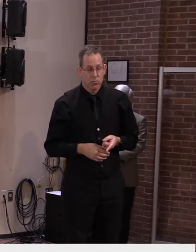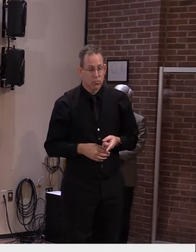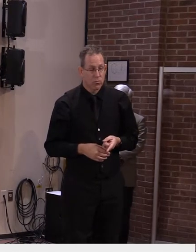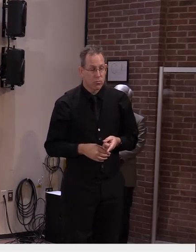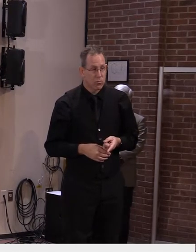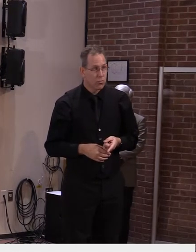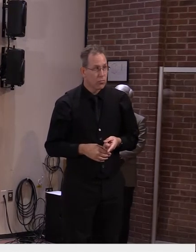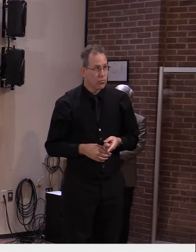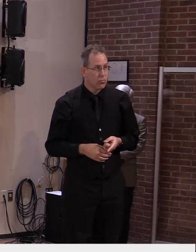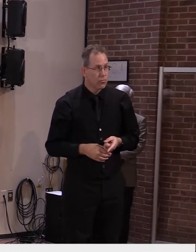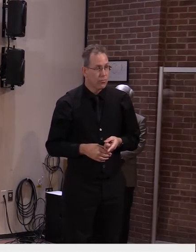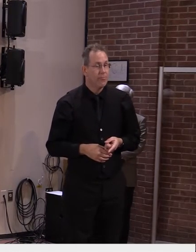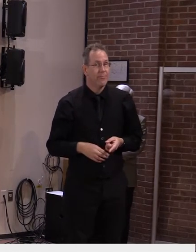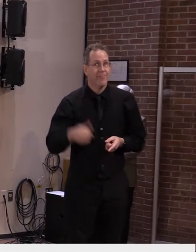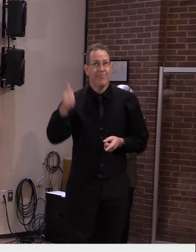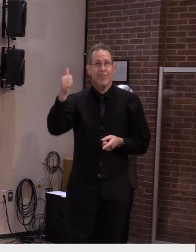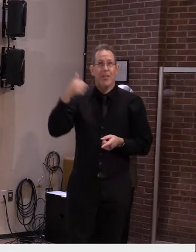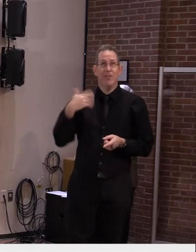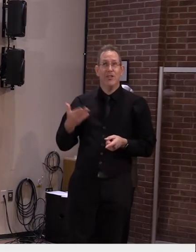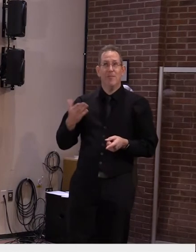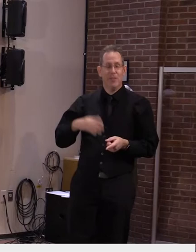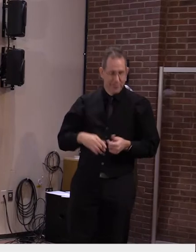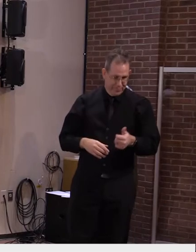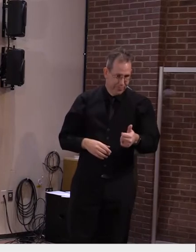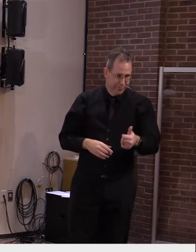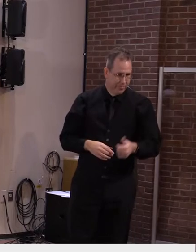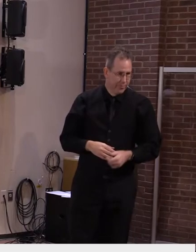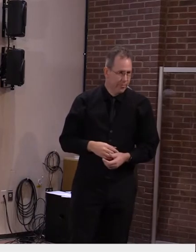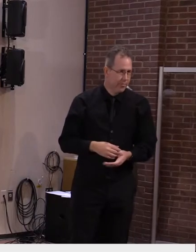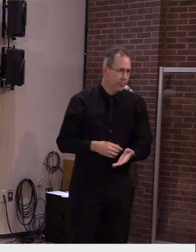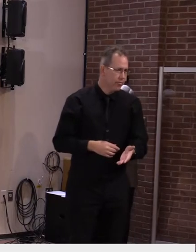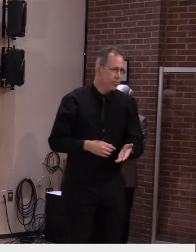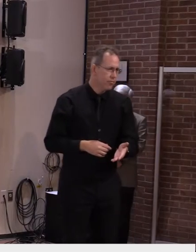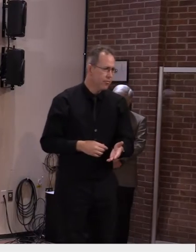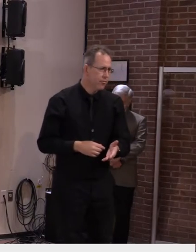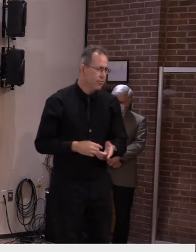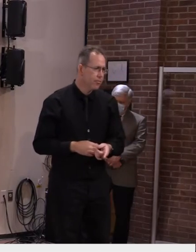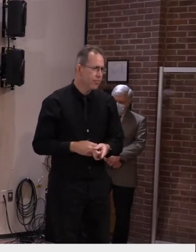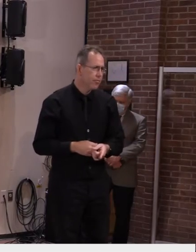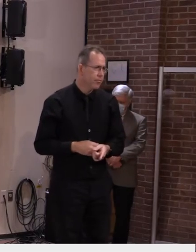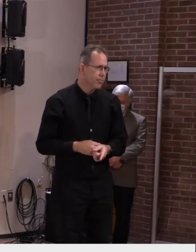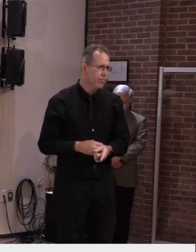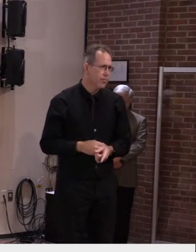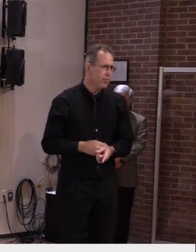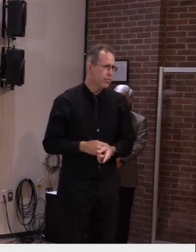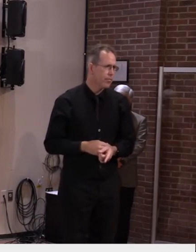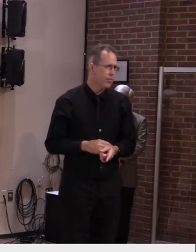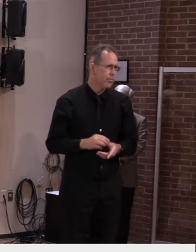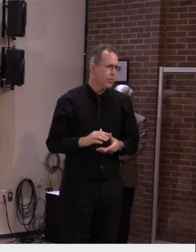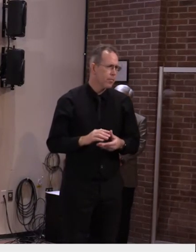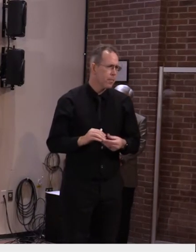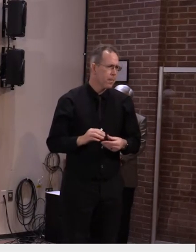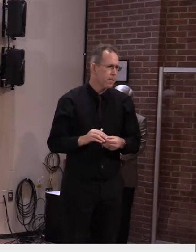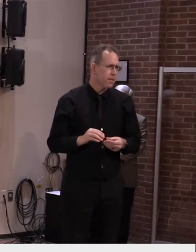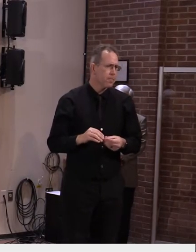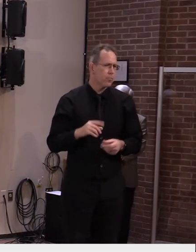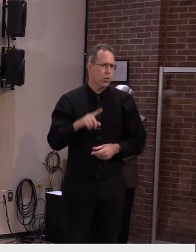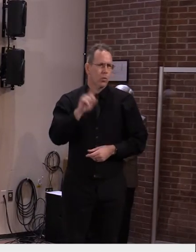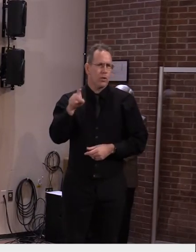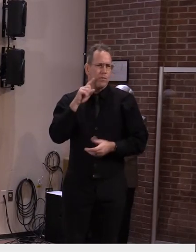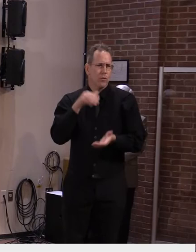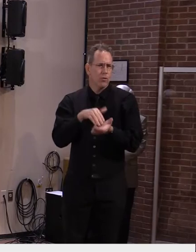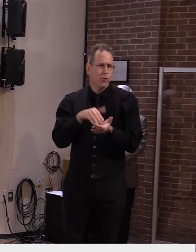Hey, sorry for the delay. Dr. Levine, you've said previously that a